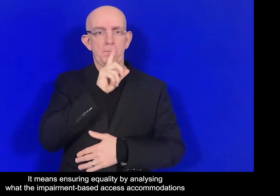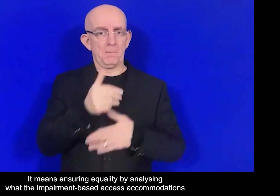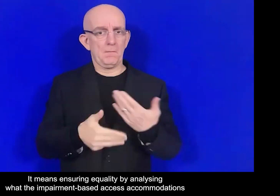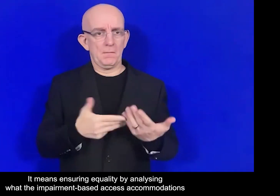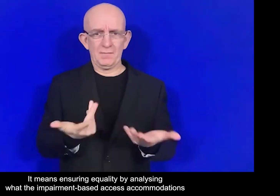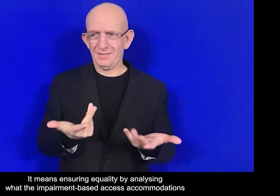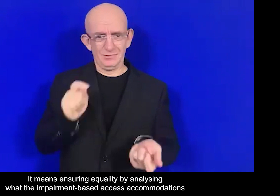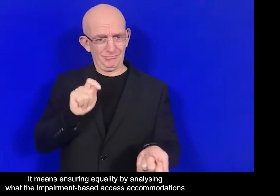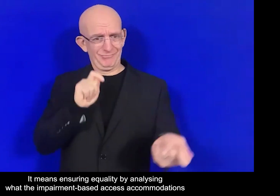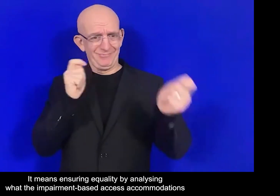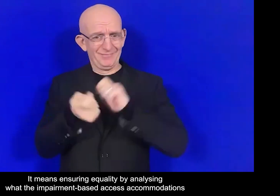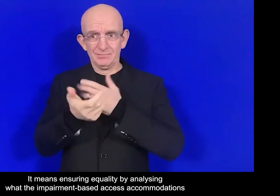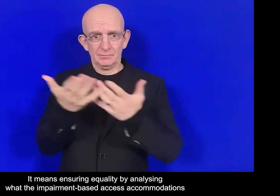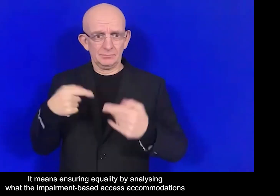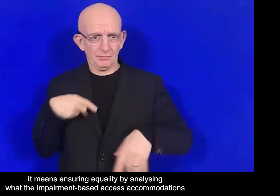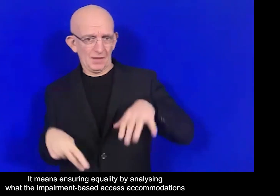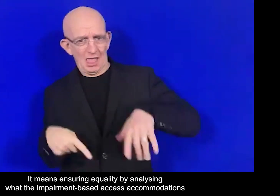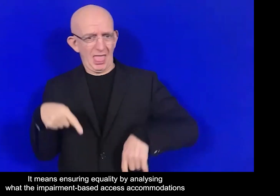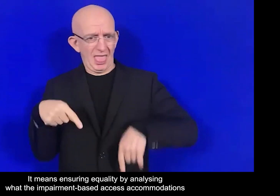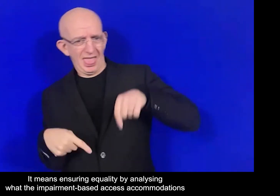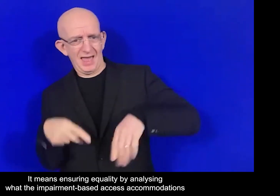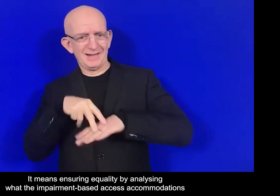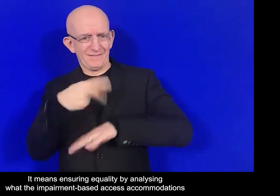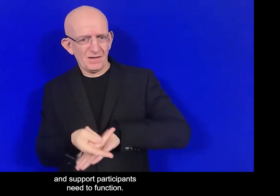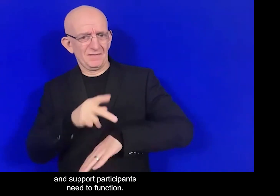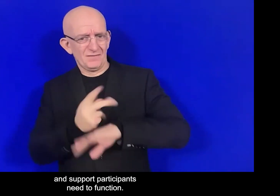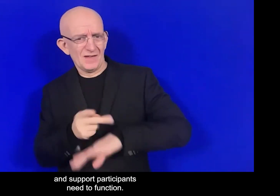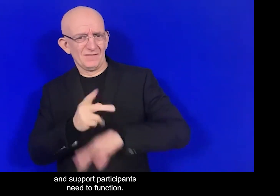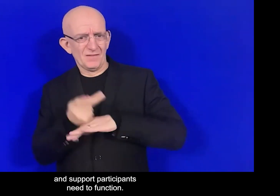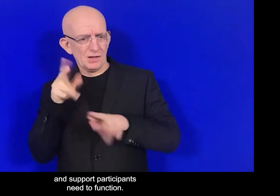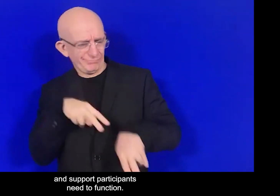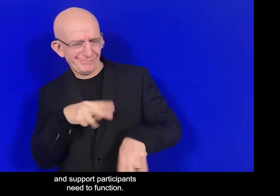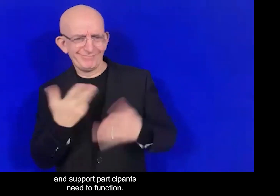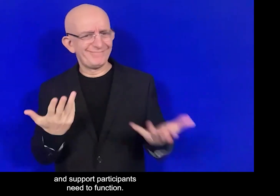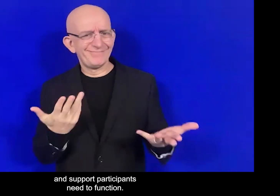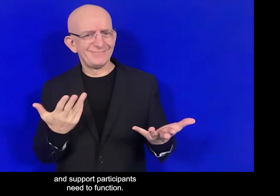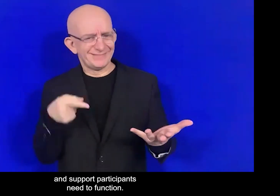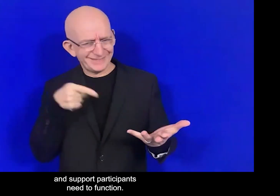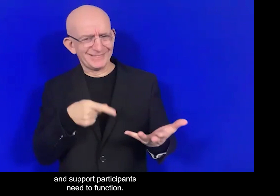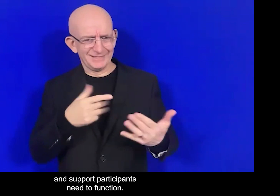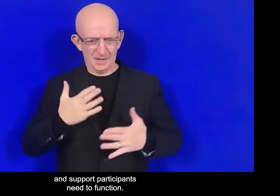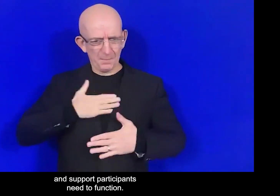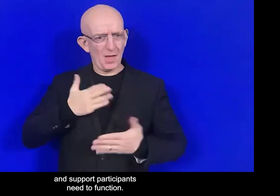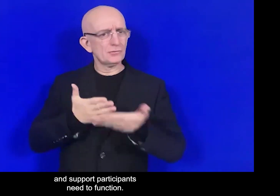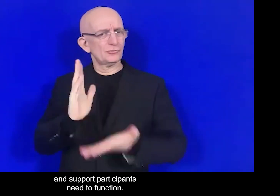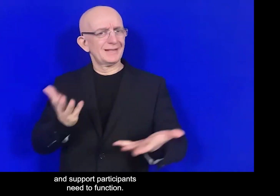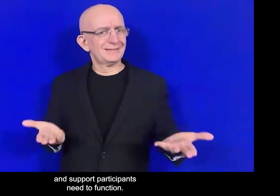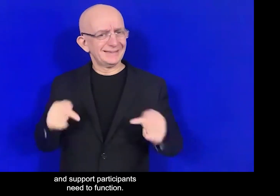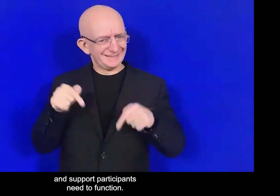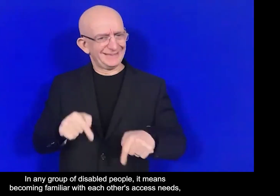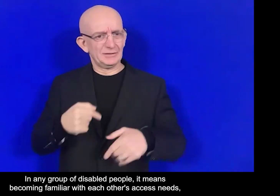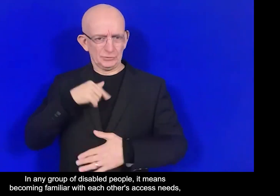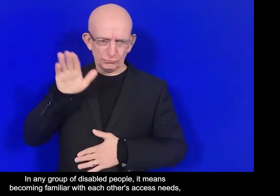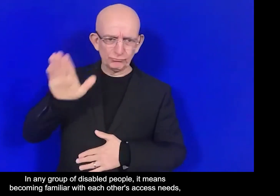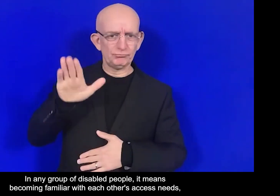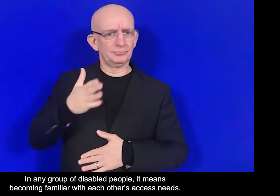by analysing what the impairment-based access accommodations and support participants need to function.